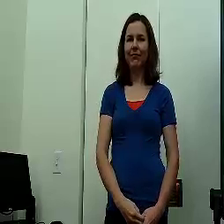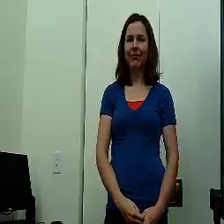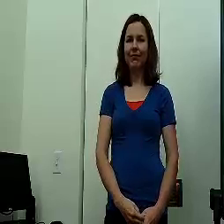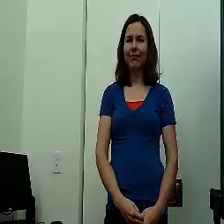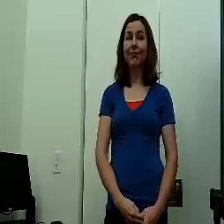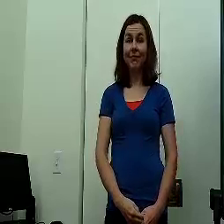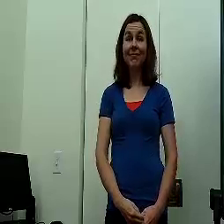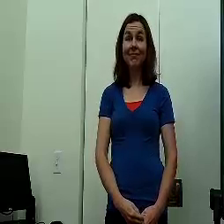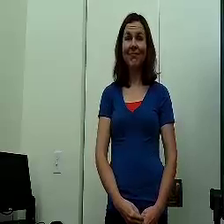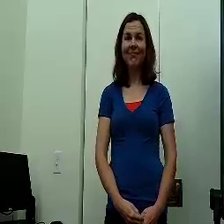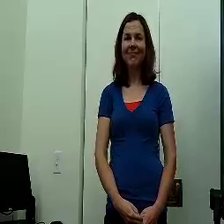Mm-hmm.